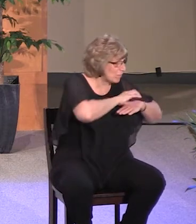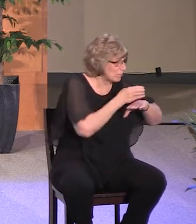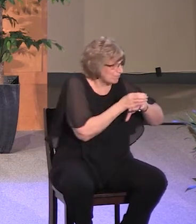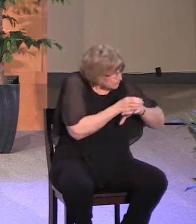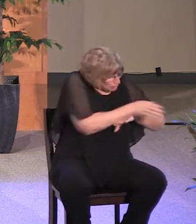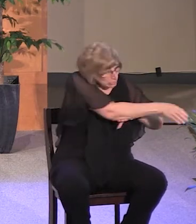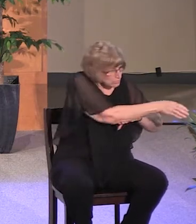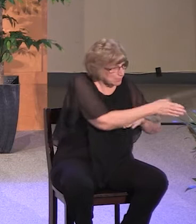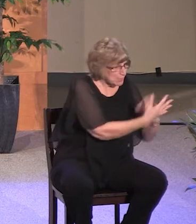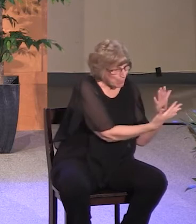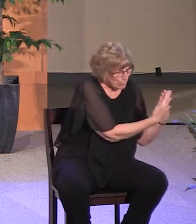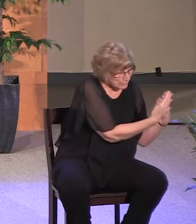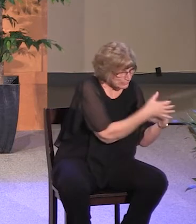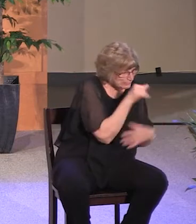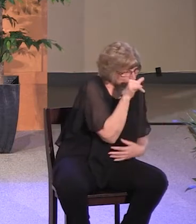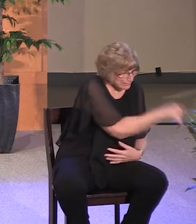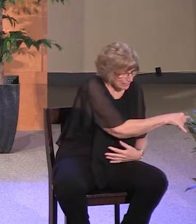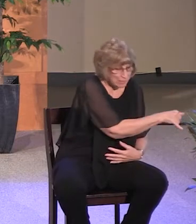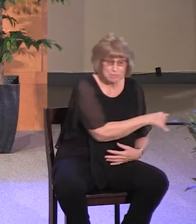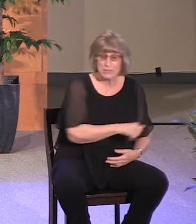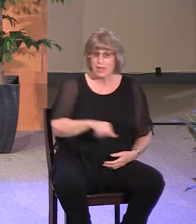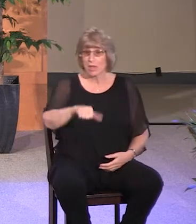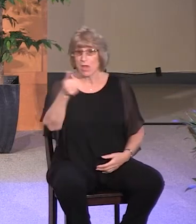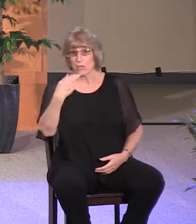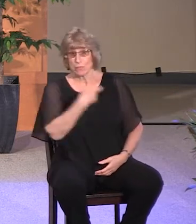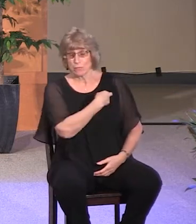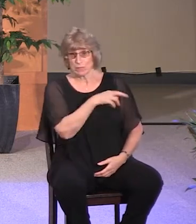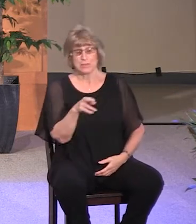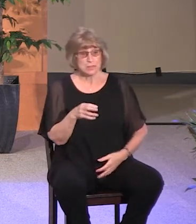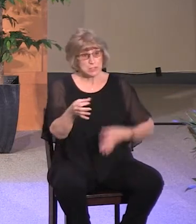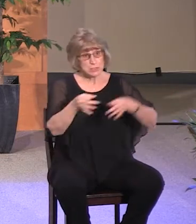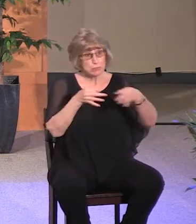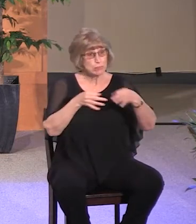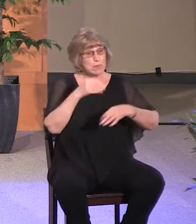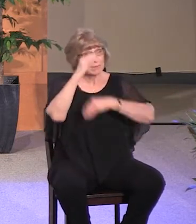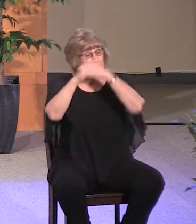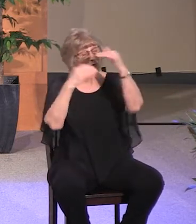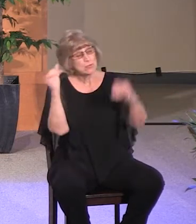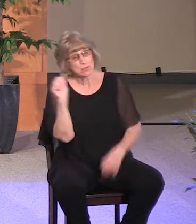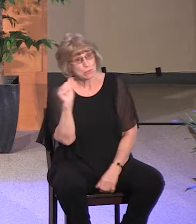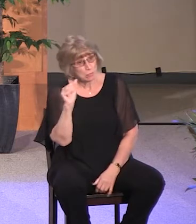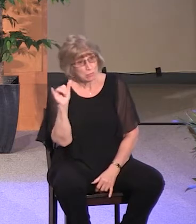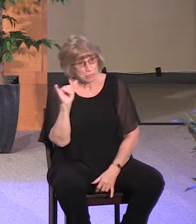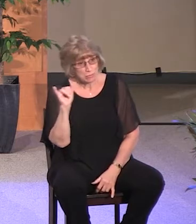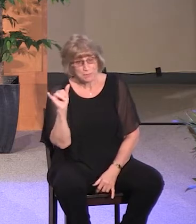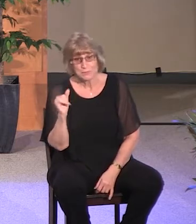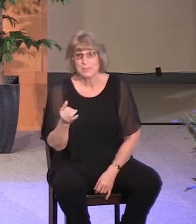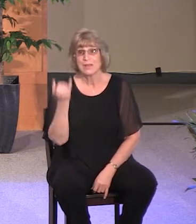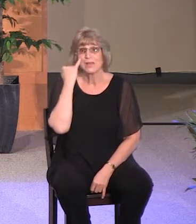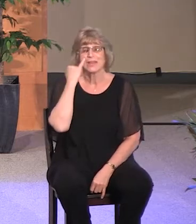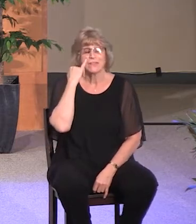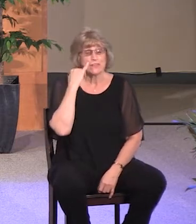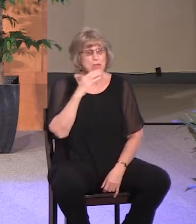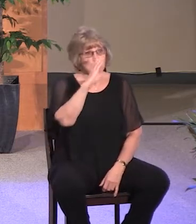Did you know that there are also other religions that talk about heaven? If we look to the